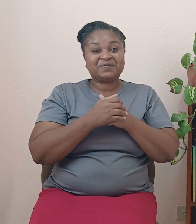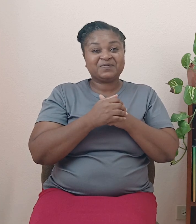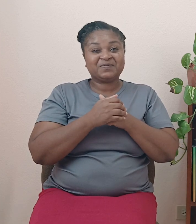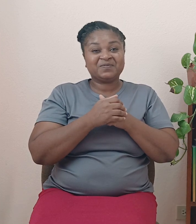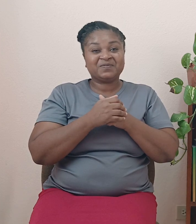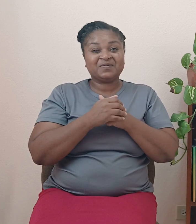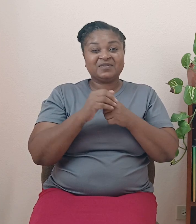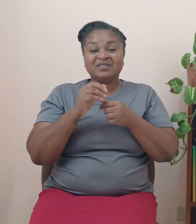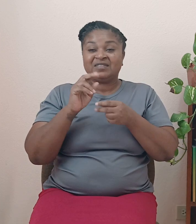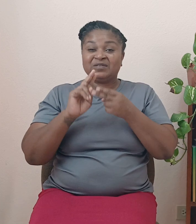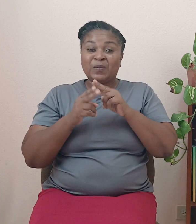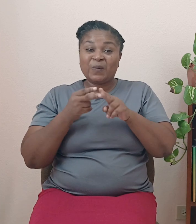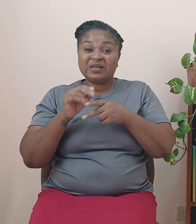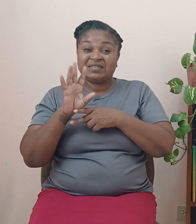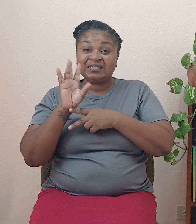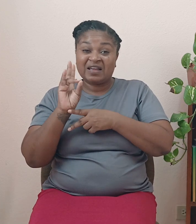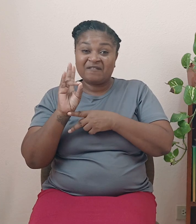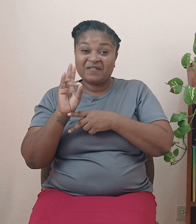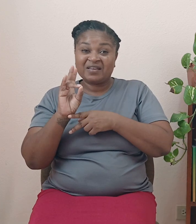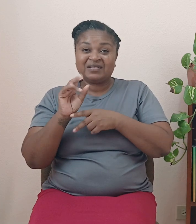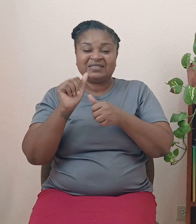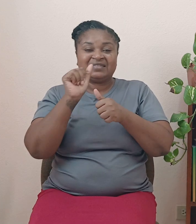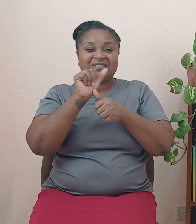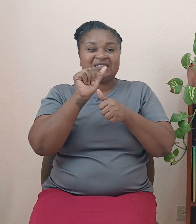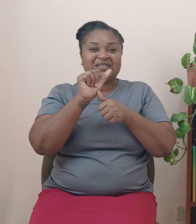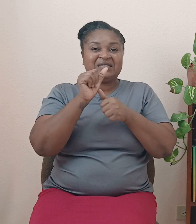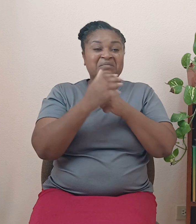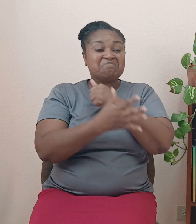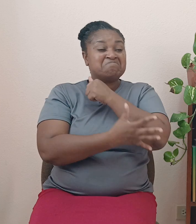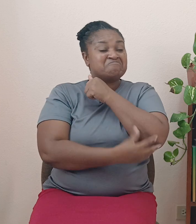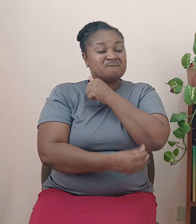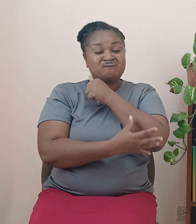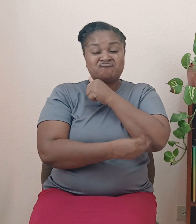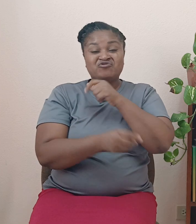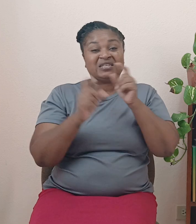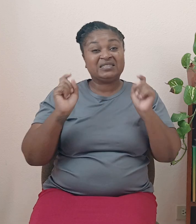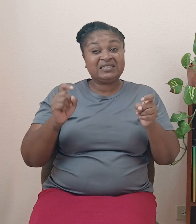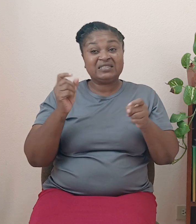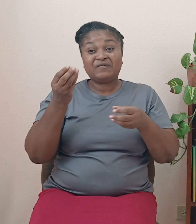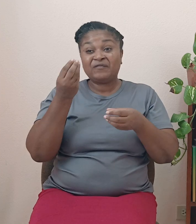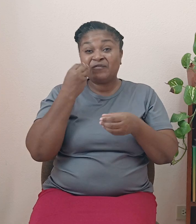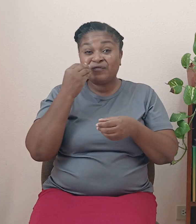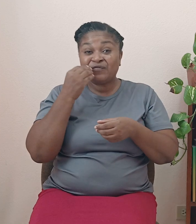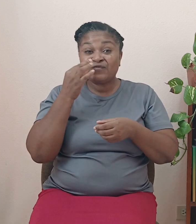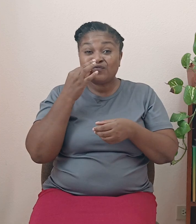Question 7, A, she was poor and needed food.